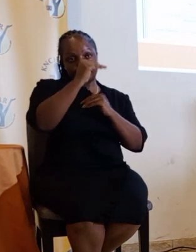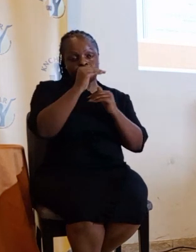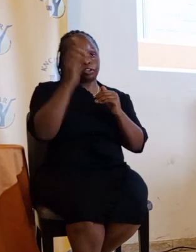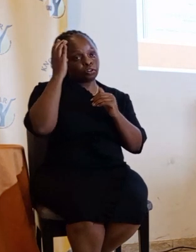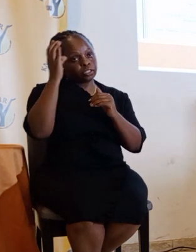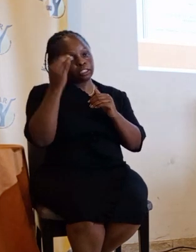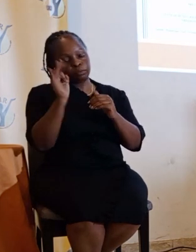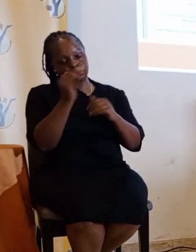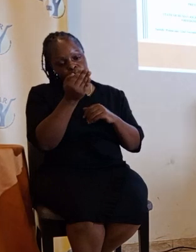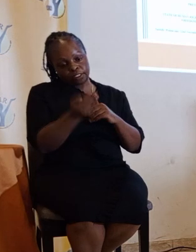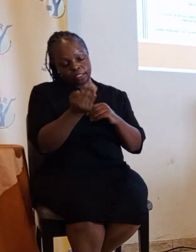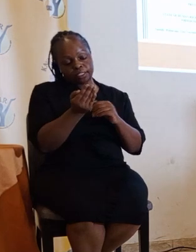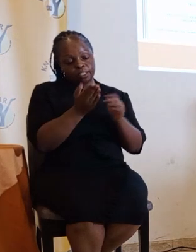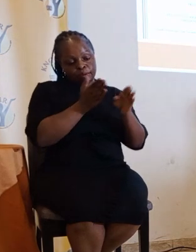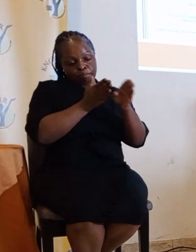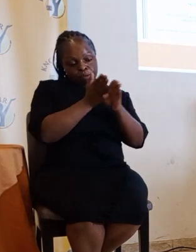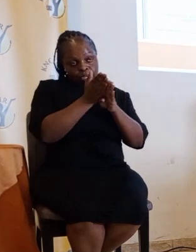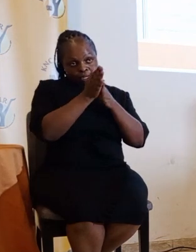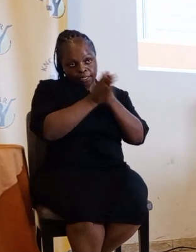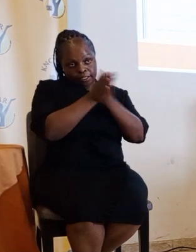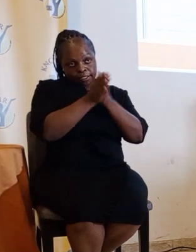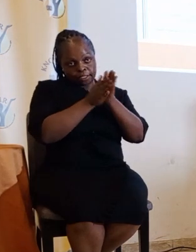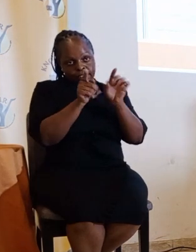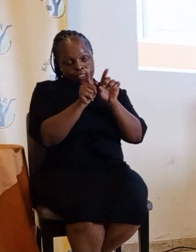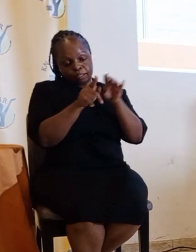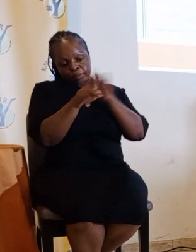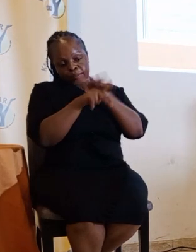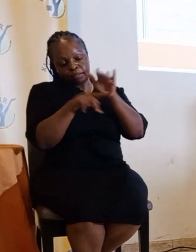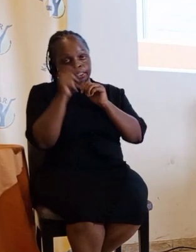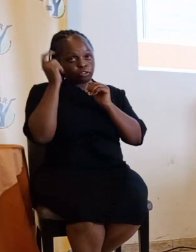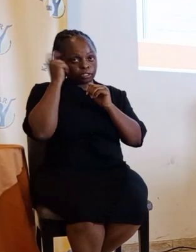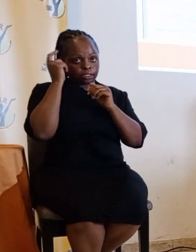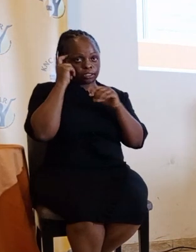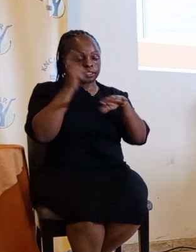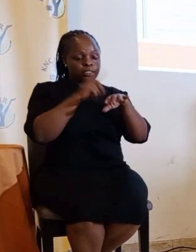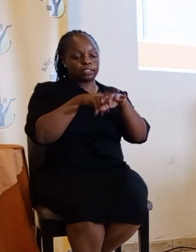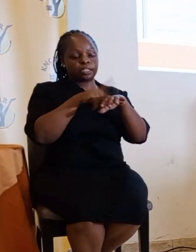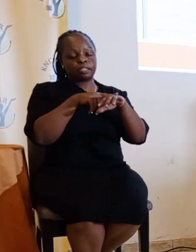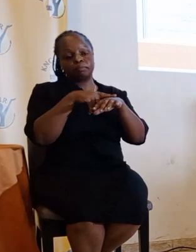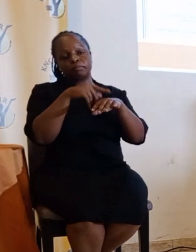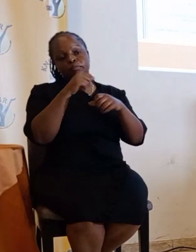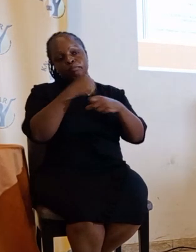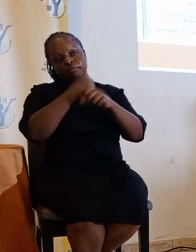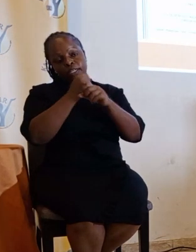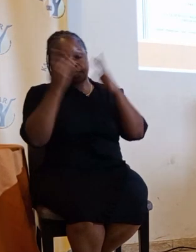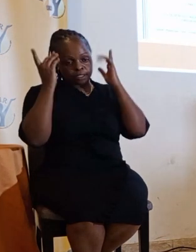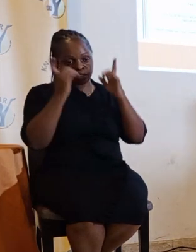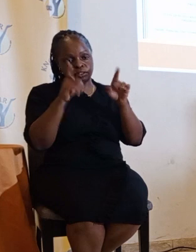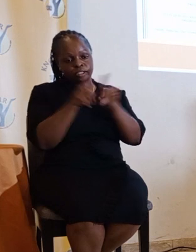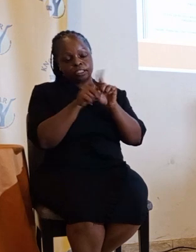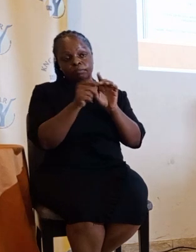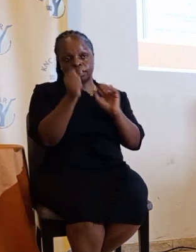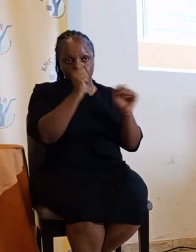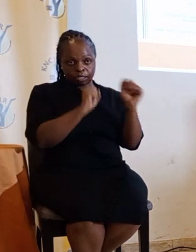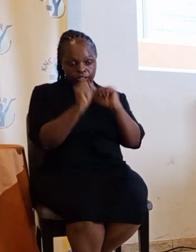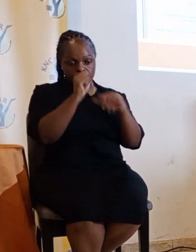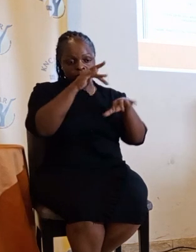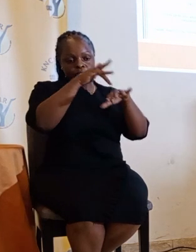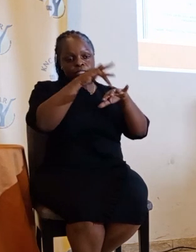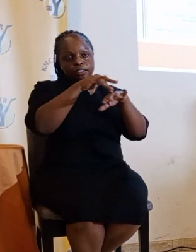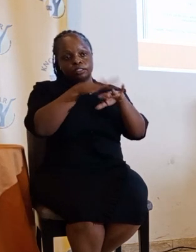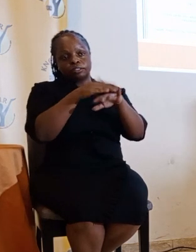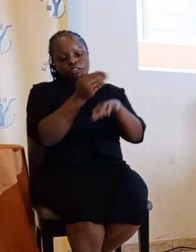concept of the child's best interest as the primary consideration in every decision and action touching